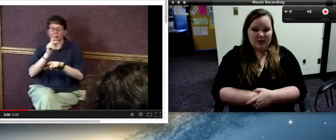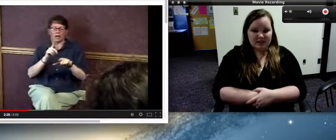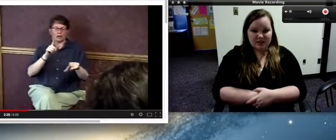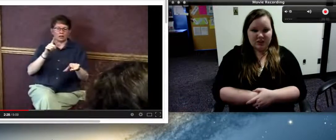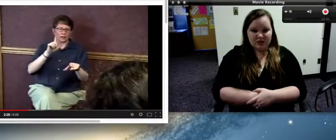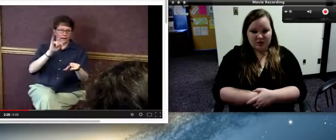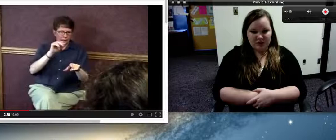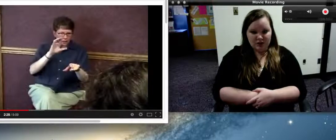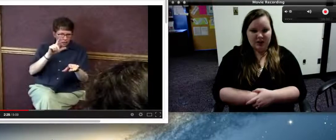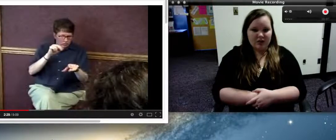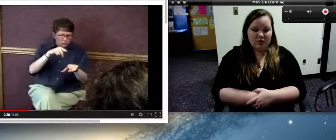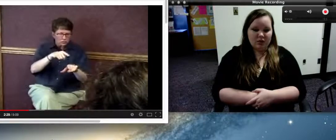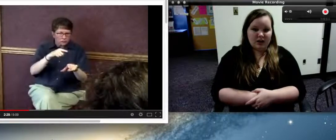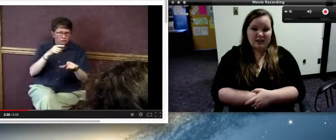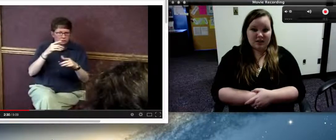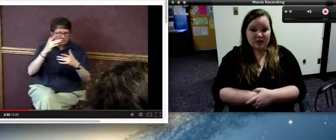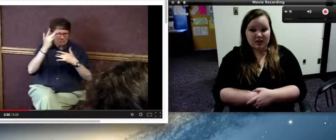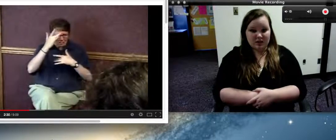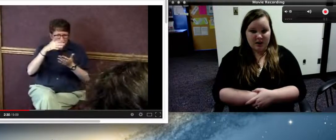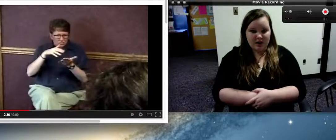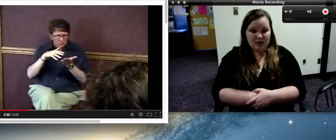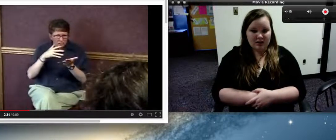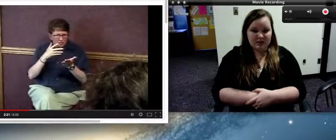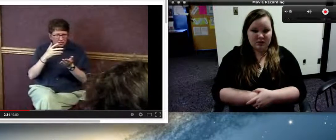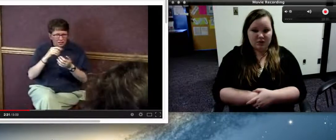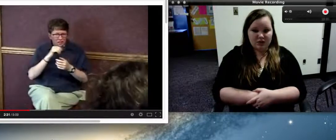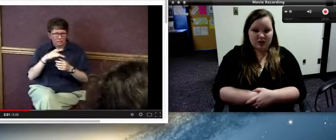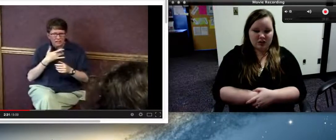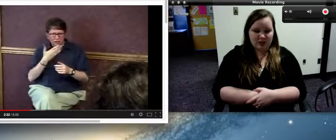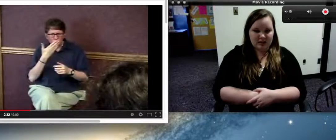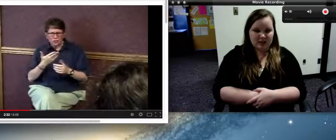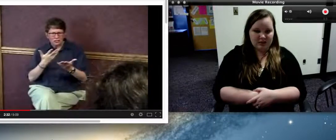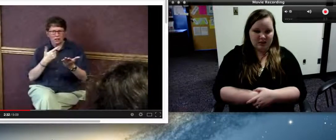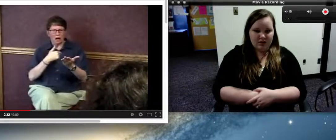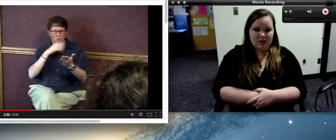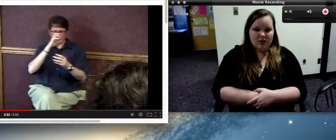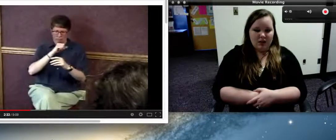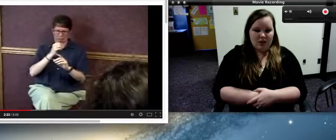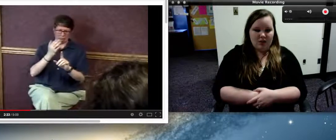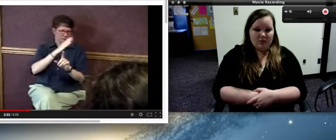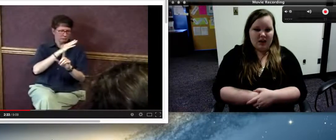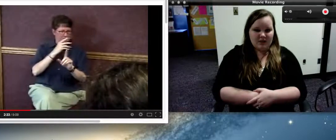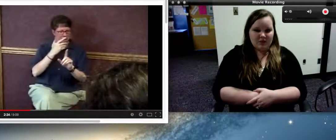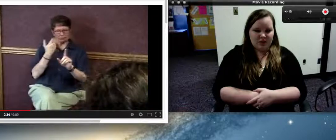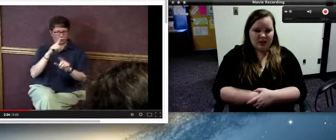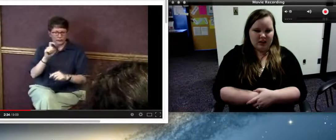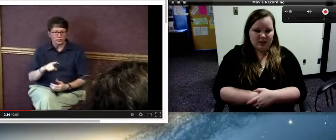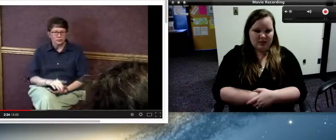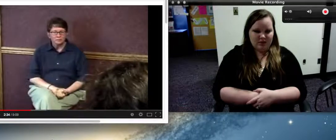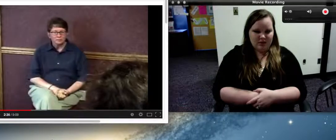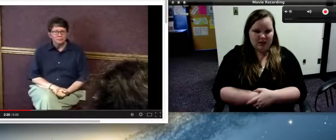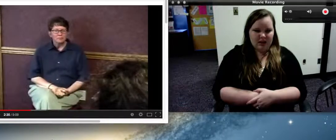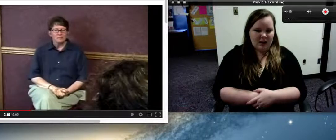Okay, since you're new here, we're going to take a look at your file and see what shots she needs. As for